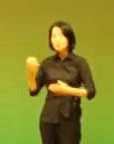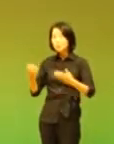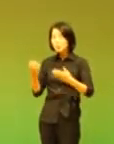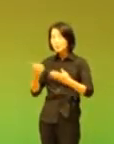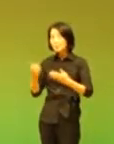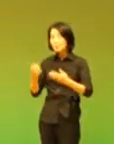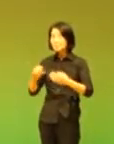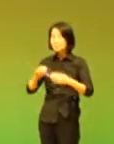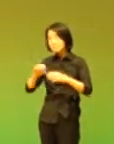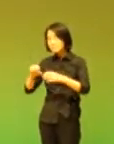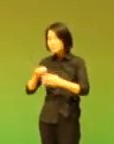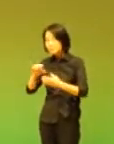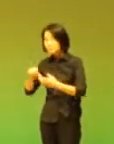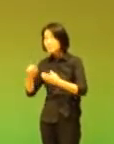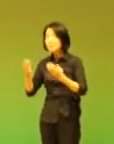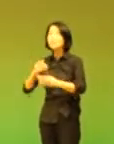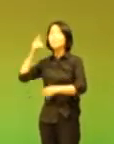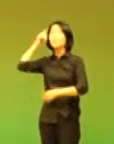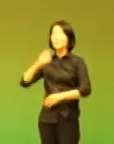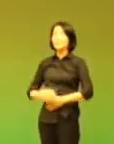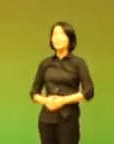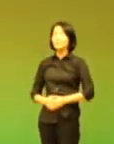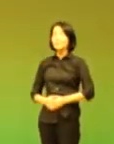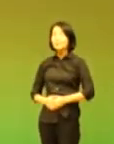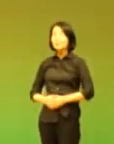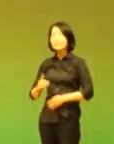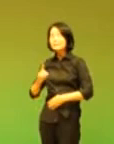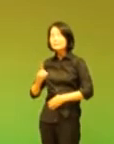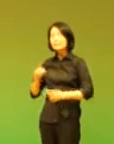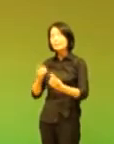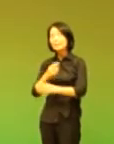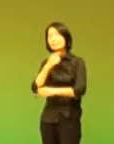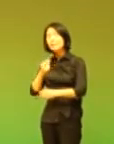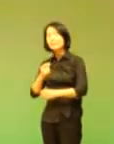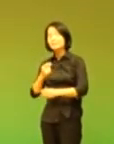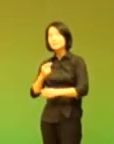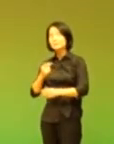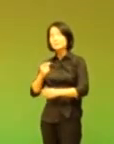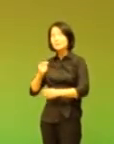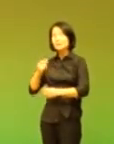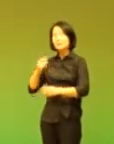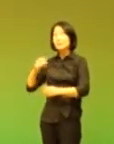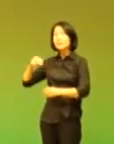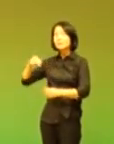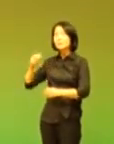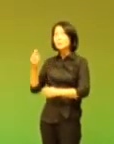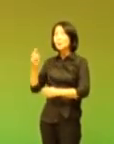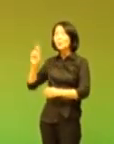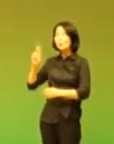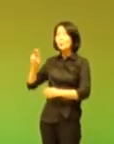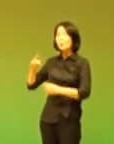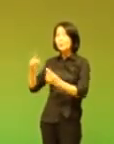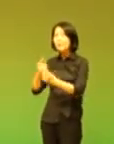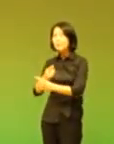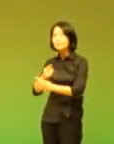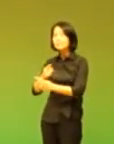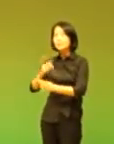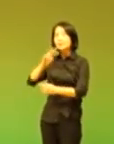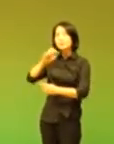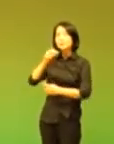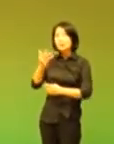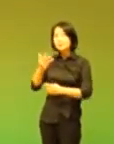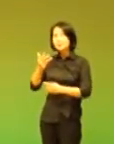that the only way to change anything is to get all of these 28 countries to agree to change.